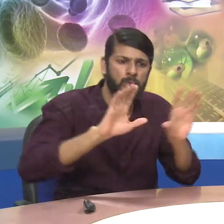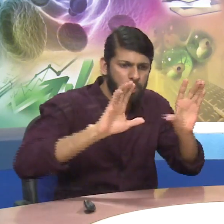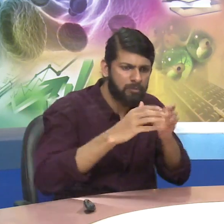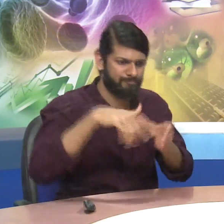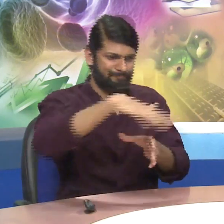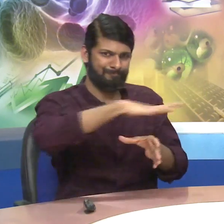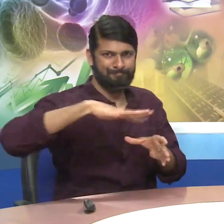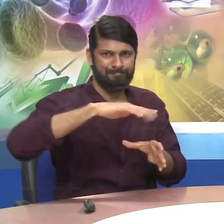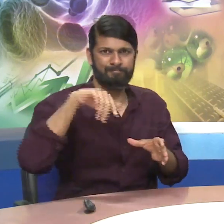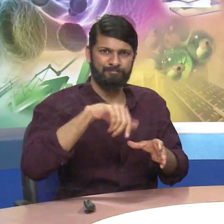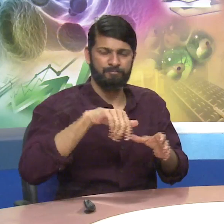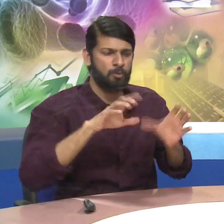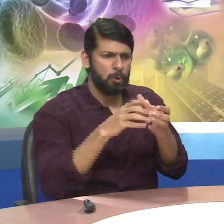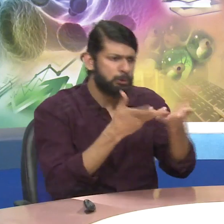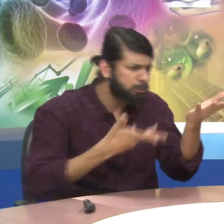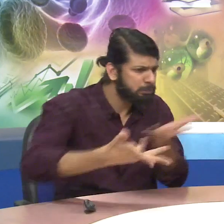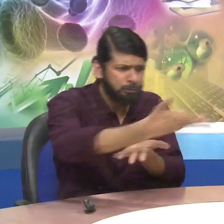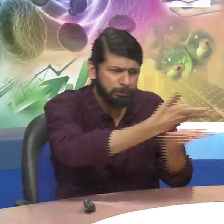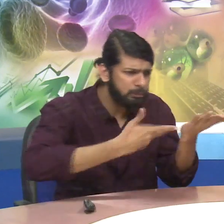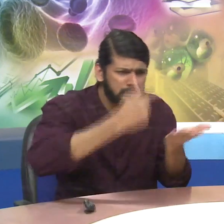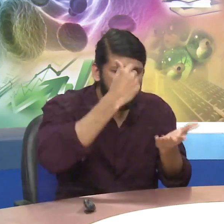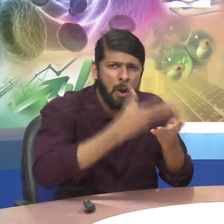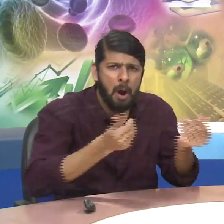primarily advised from